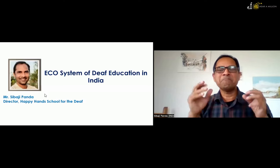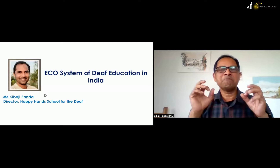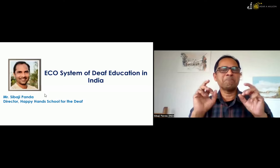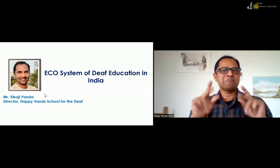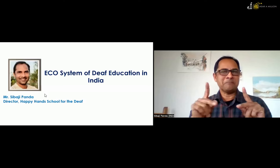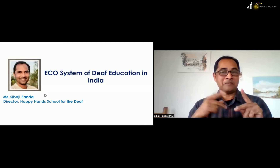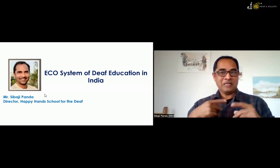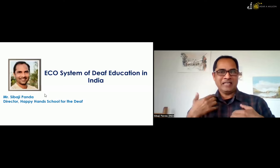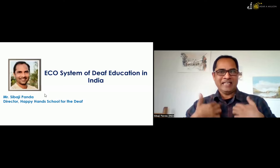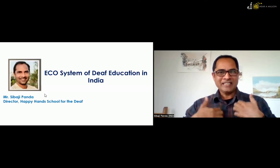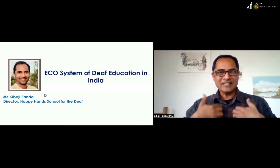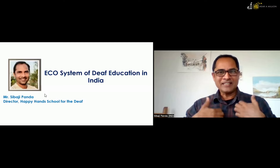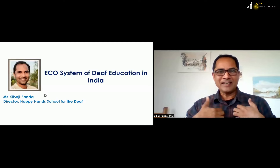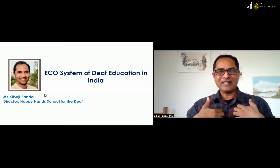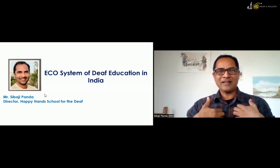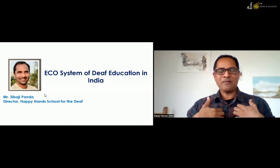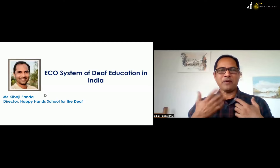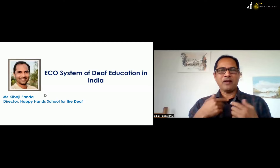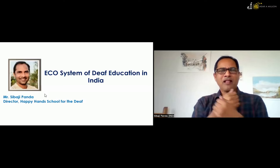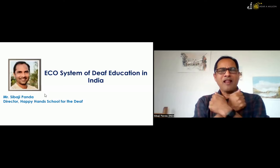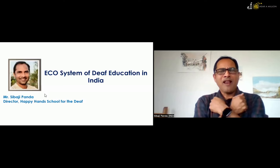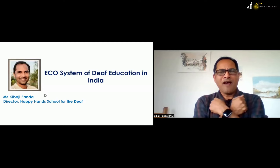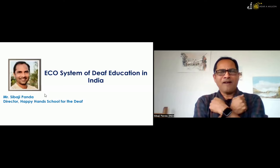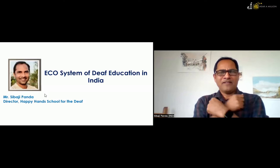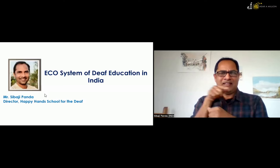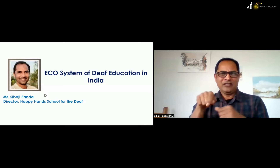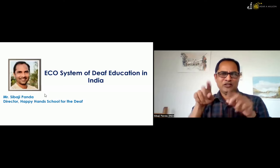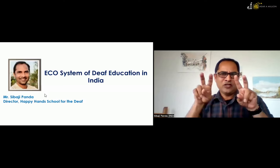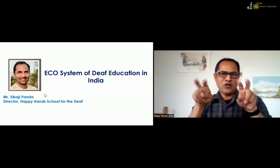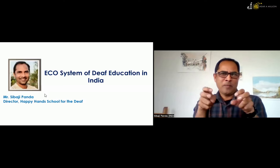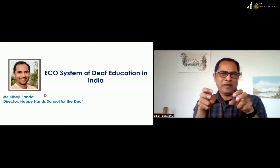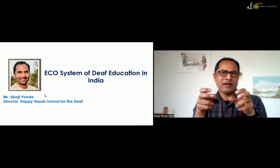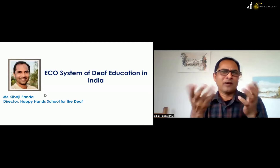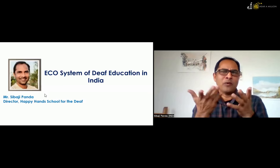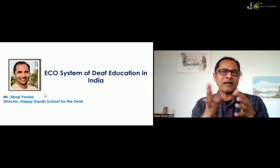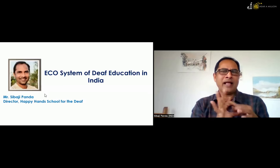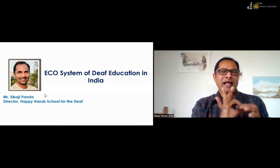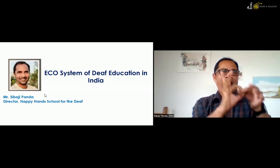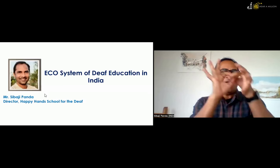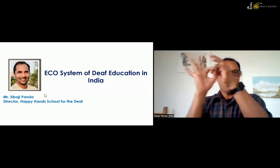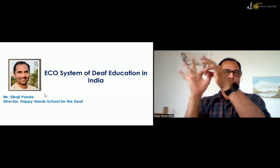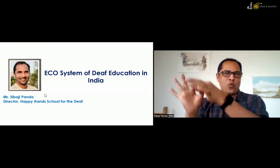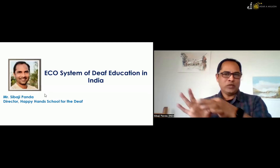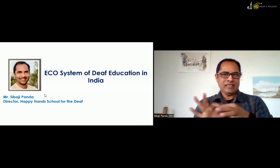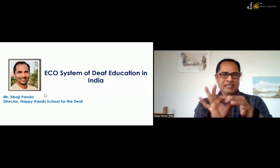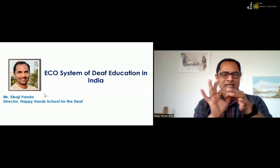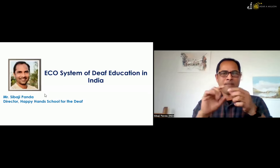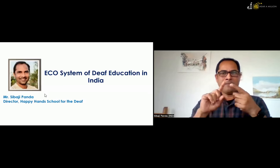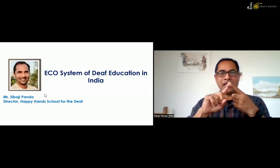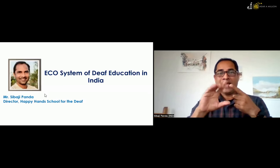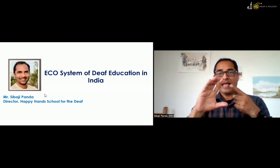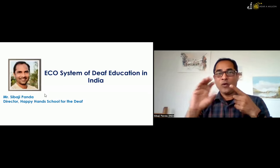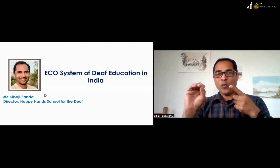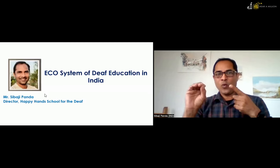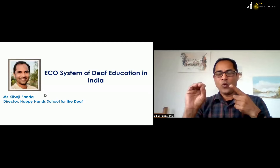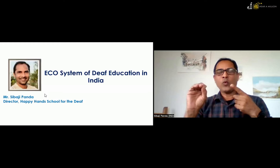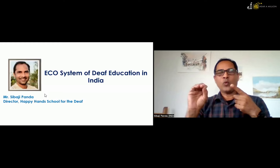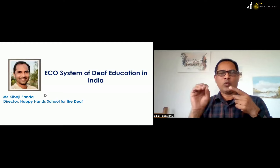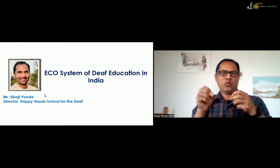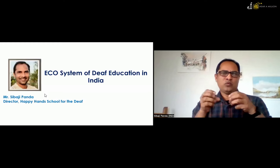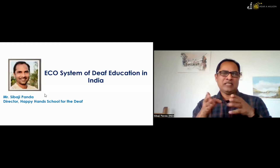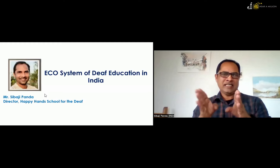the team, for having me here. I'm really excited. And this is one of the topics